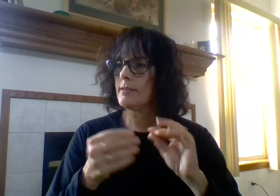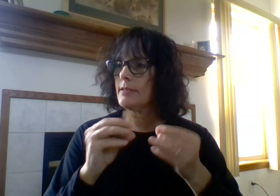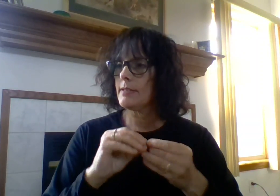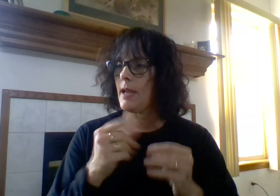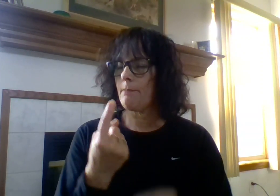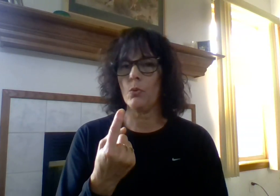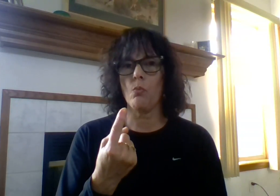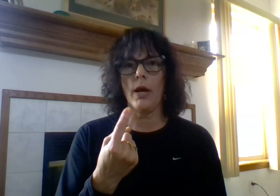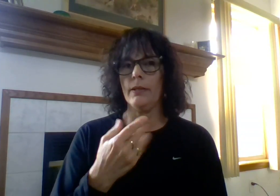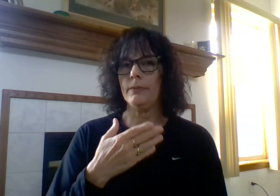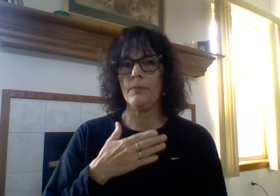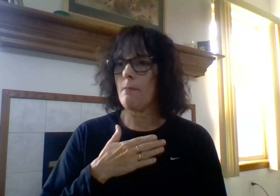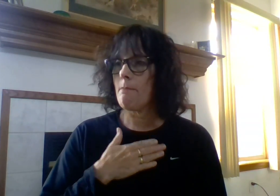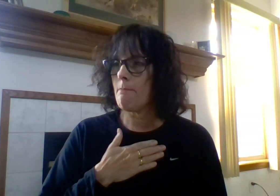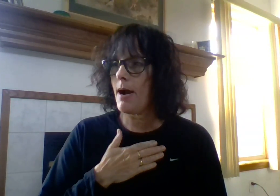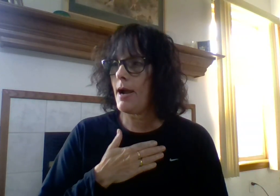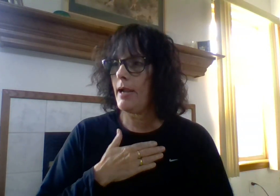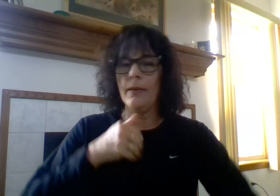Sentence number 1. My